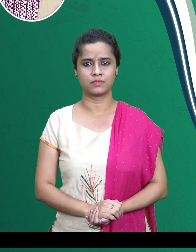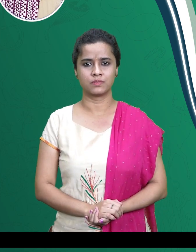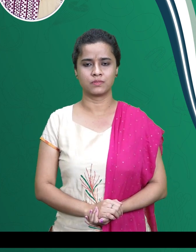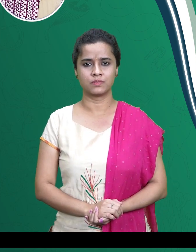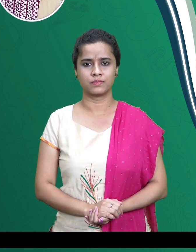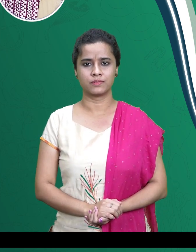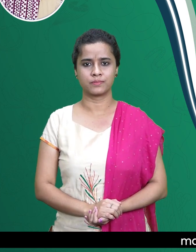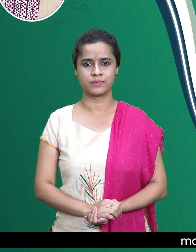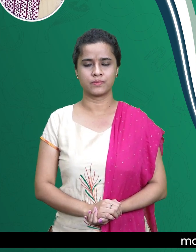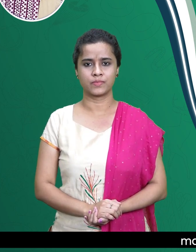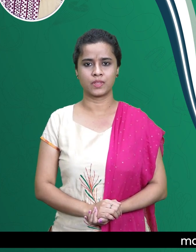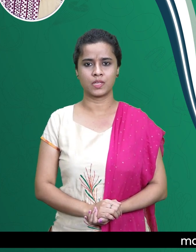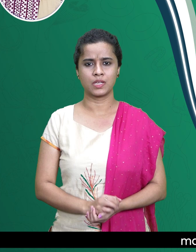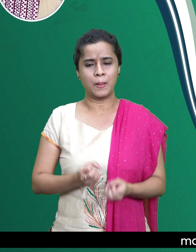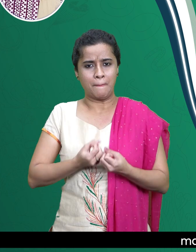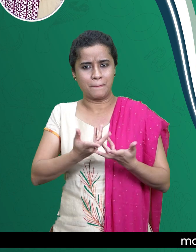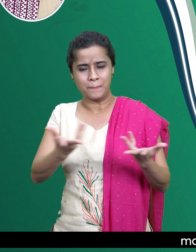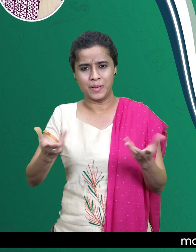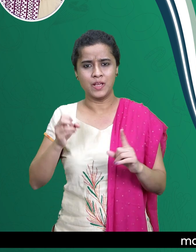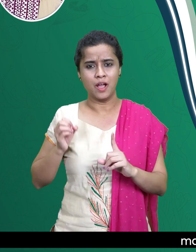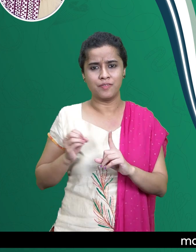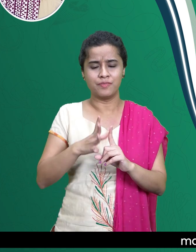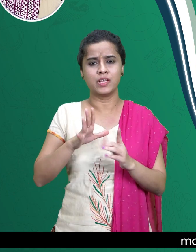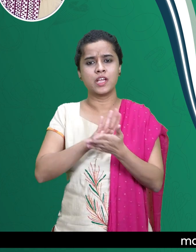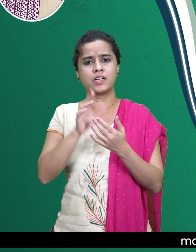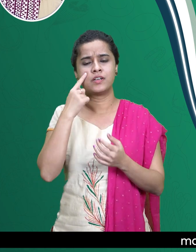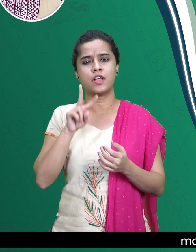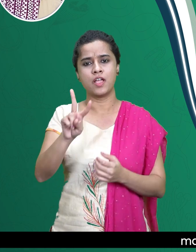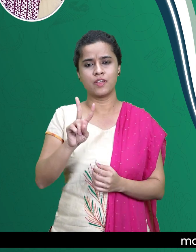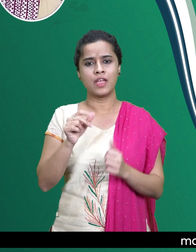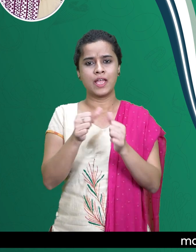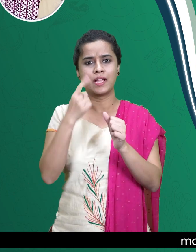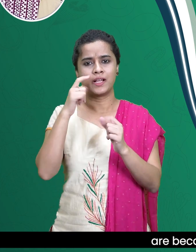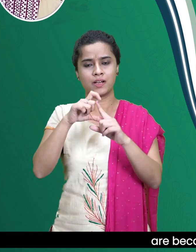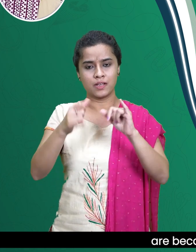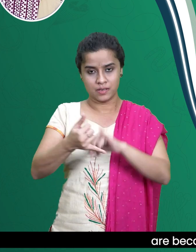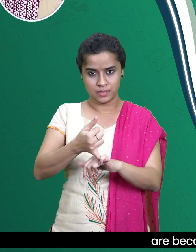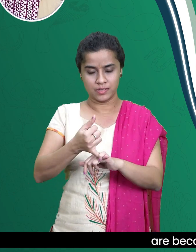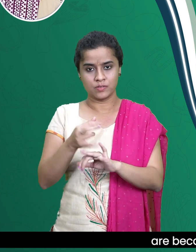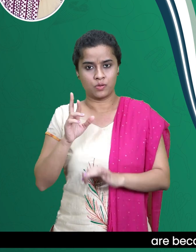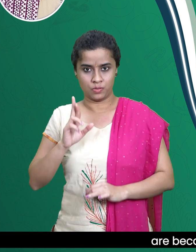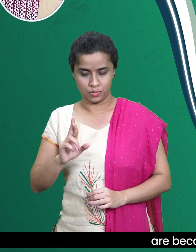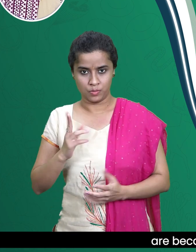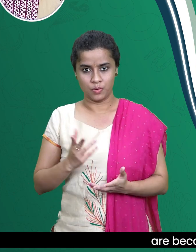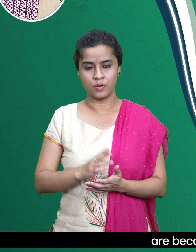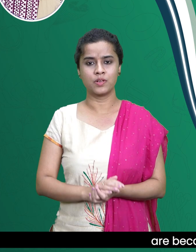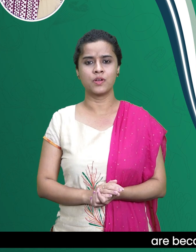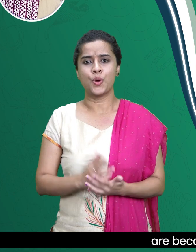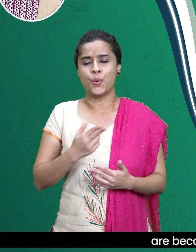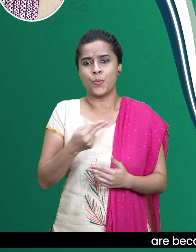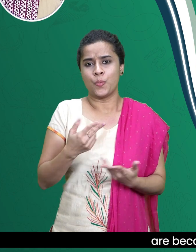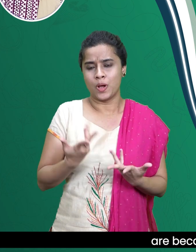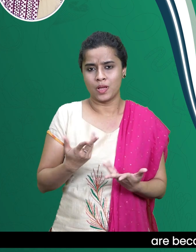Thus, many of the effects of HIV-AIDS are because